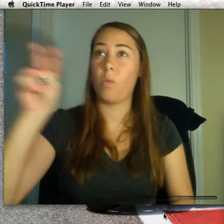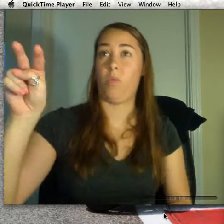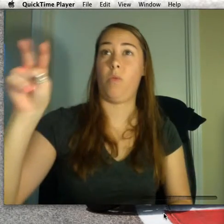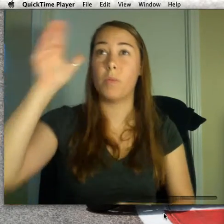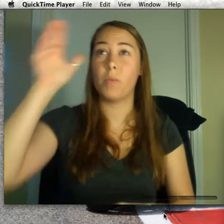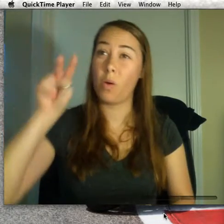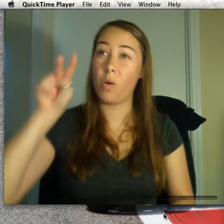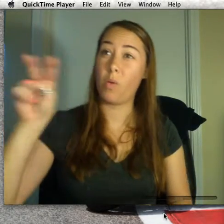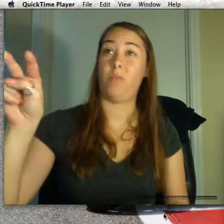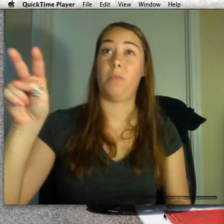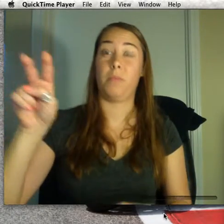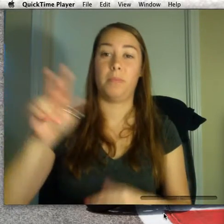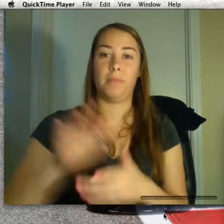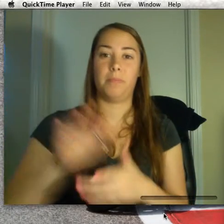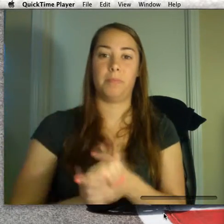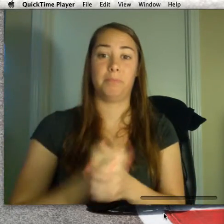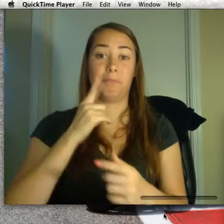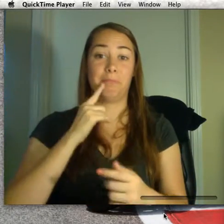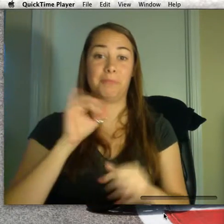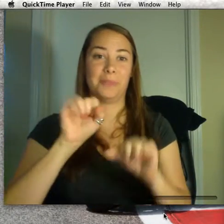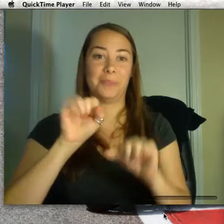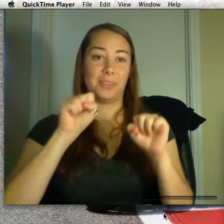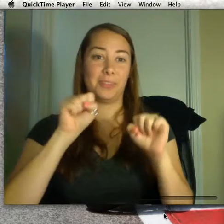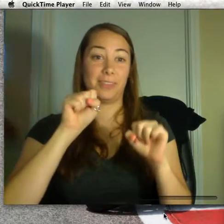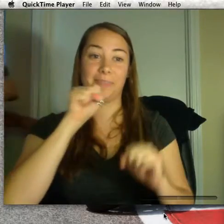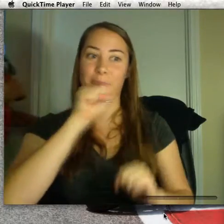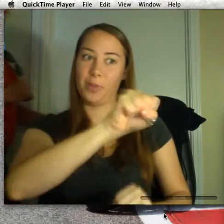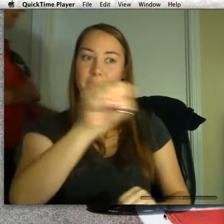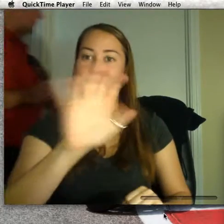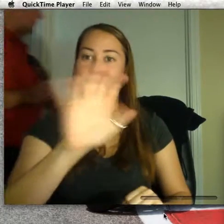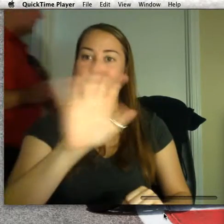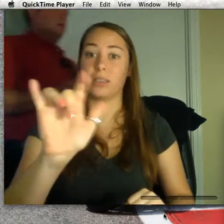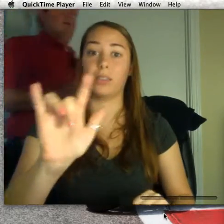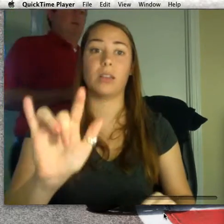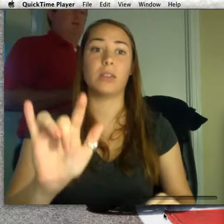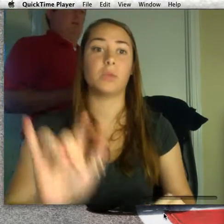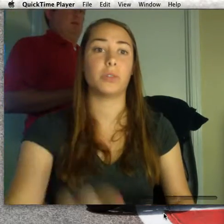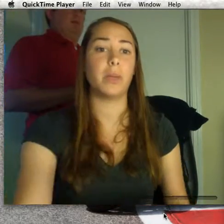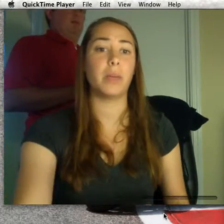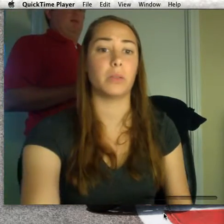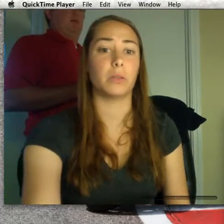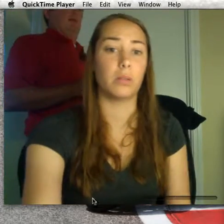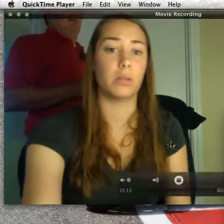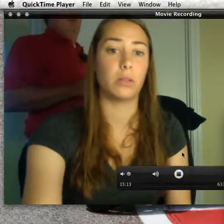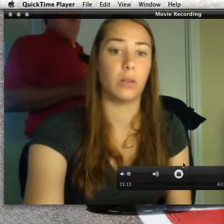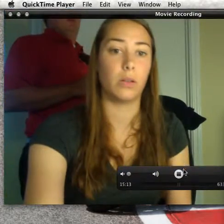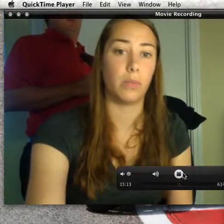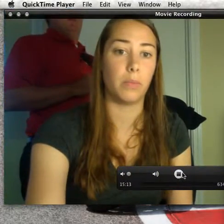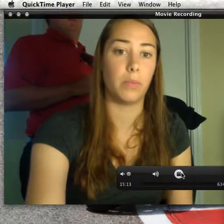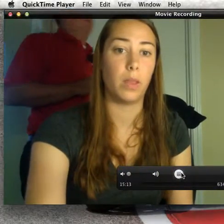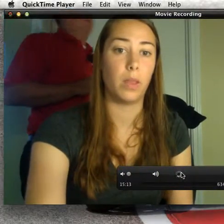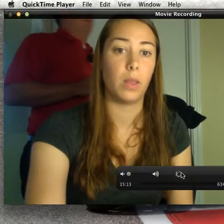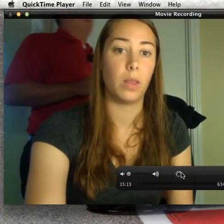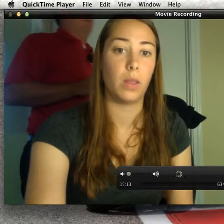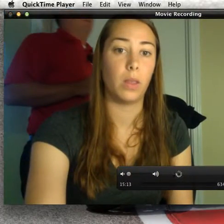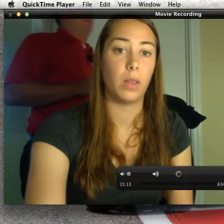alive. Love you. Can I go back? Yeah. Trey Mack's fault. Okay.